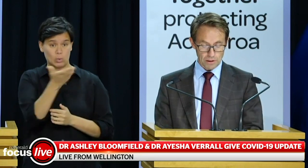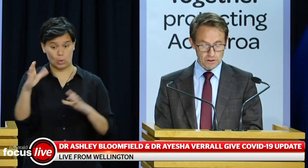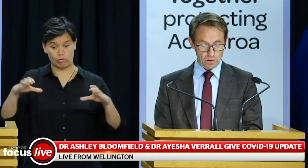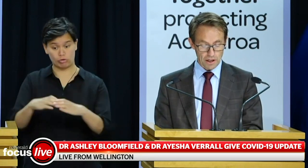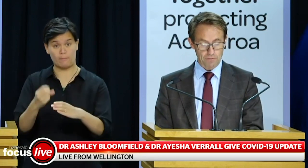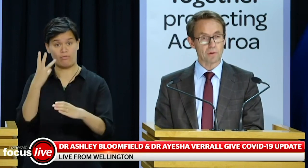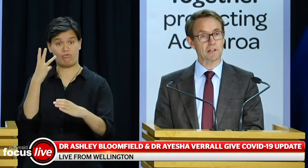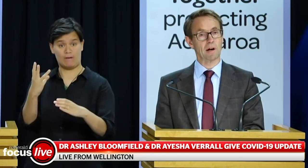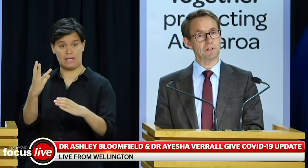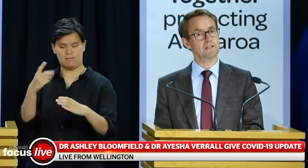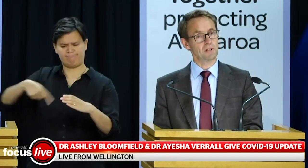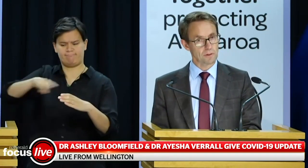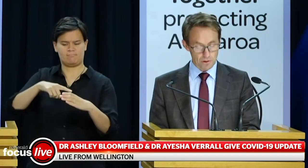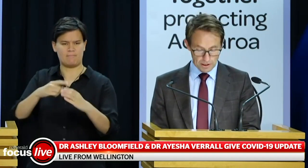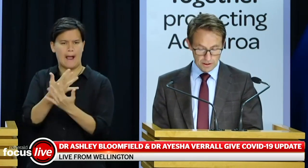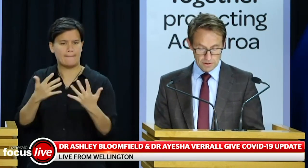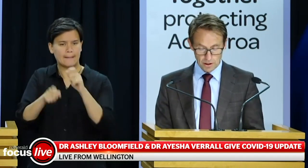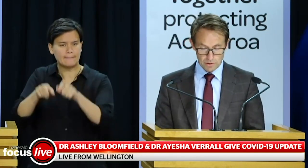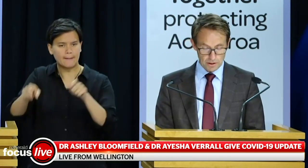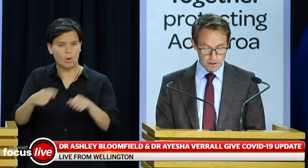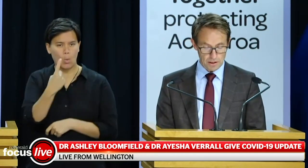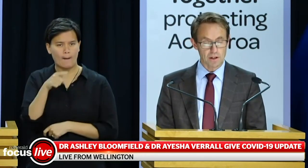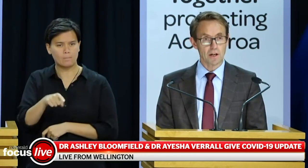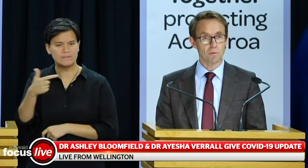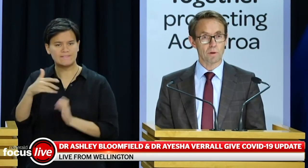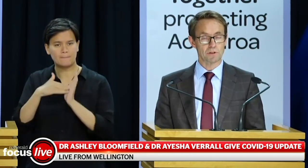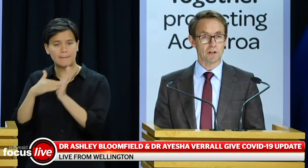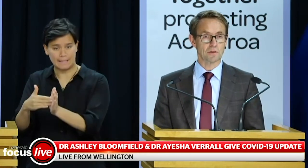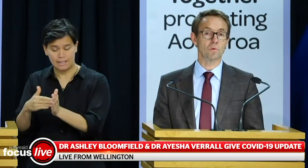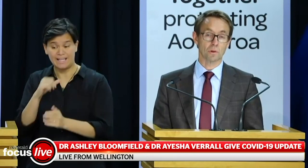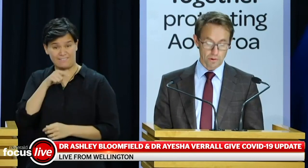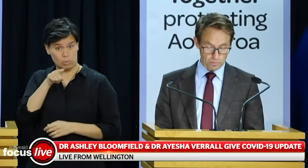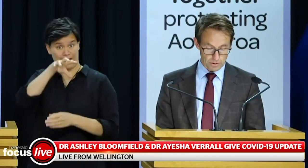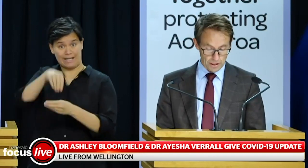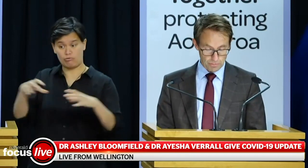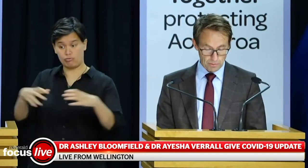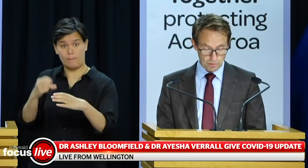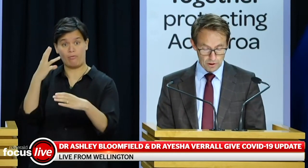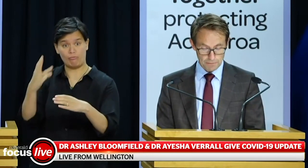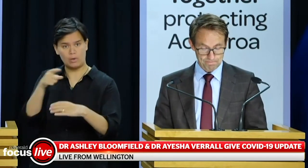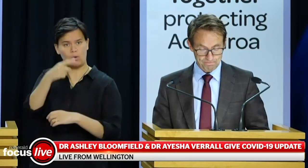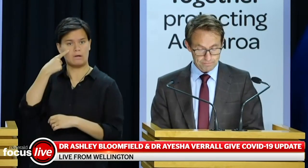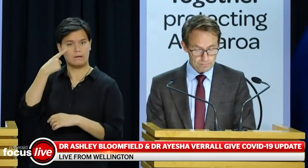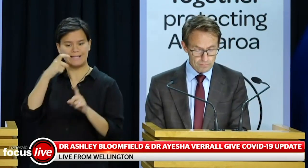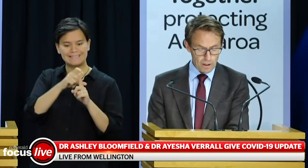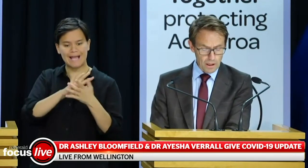this group, please do look out for regular updates on the Unite Against COVID-19 website or your local DHB